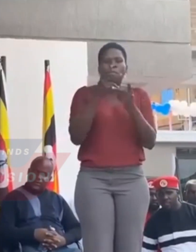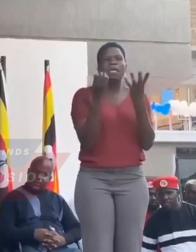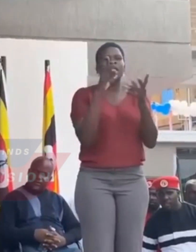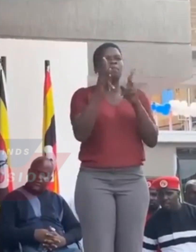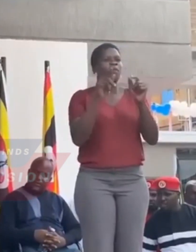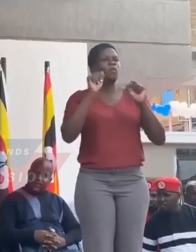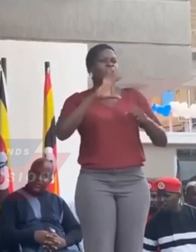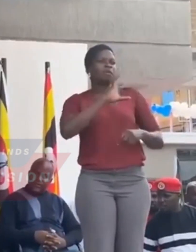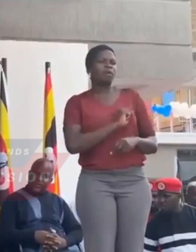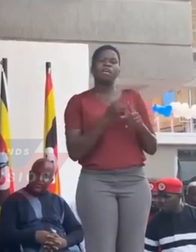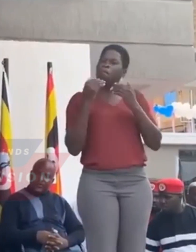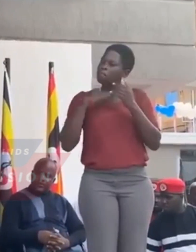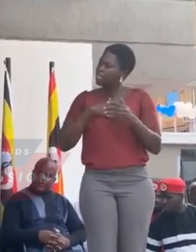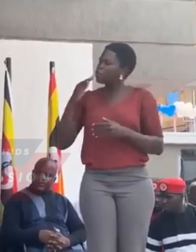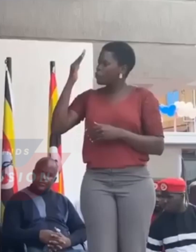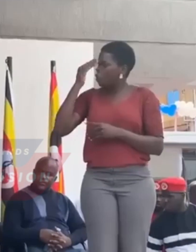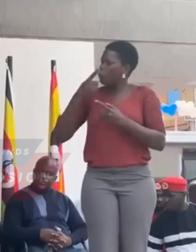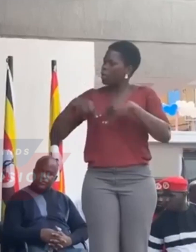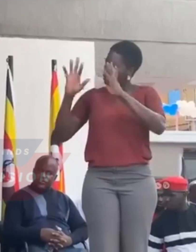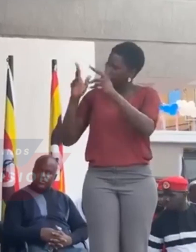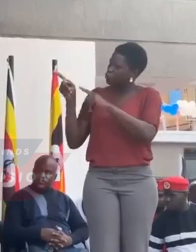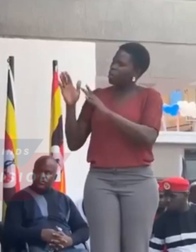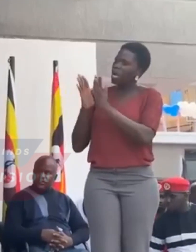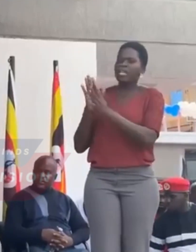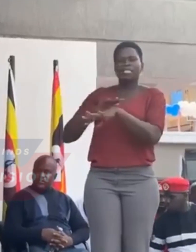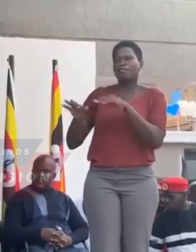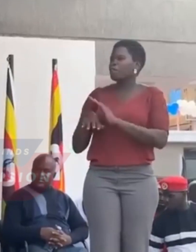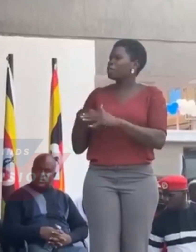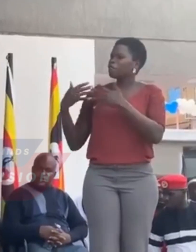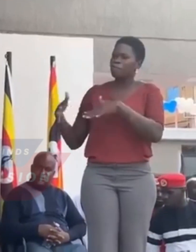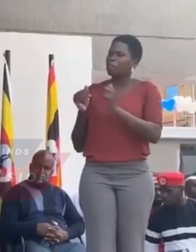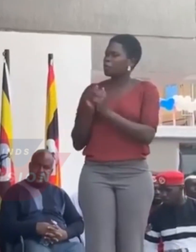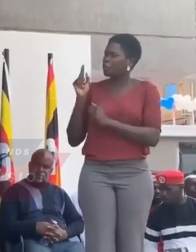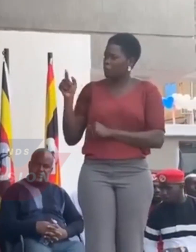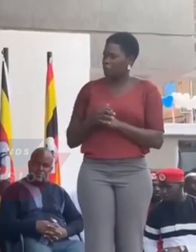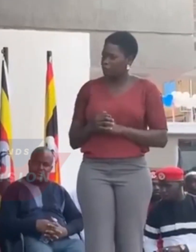people. Please know that we appreciate you and we never ever take you for granted.